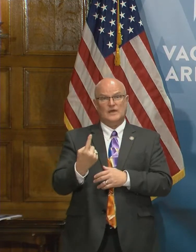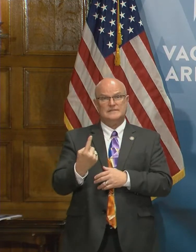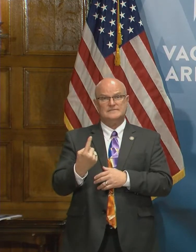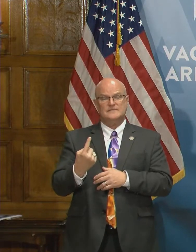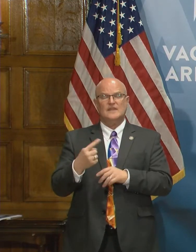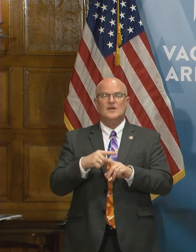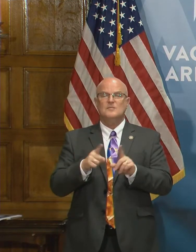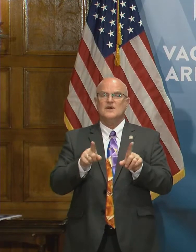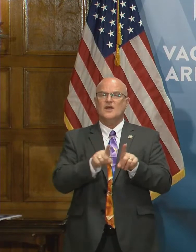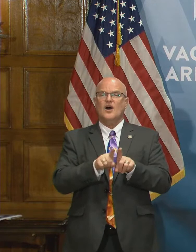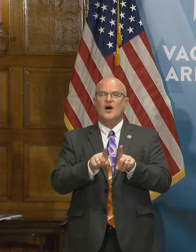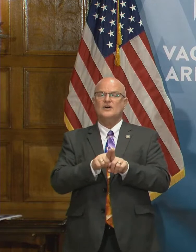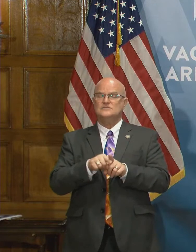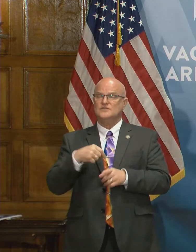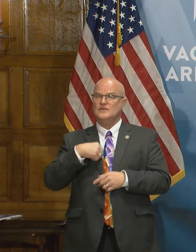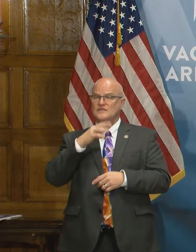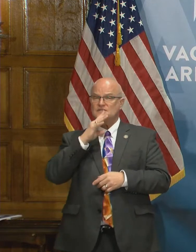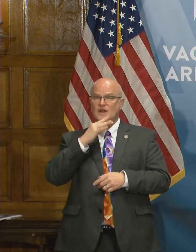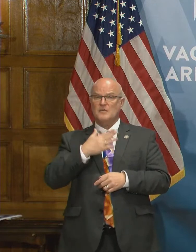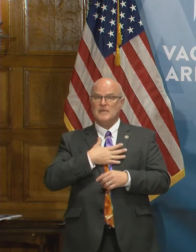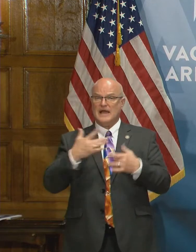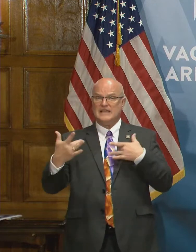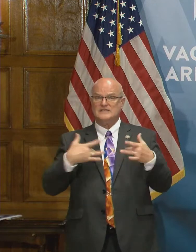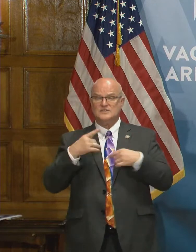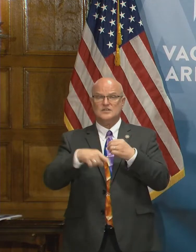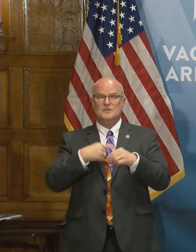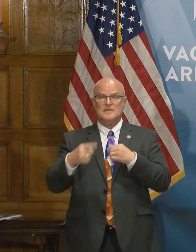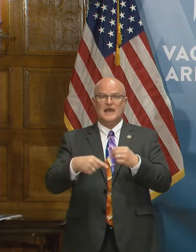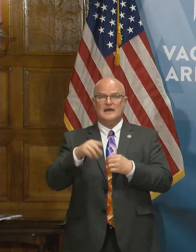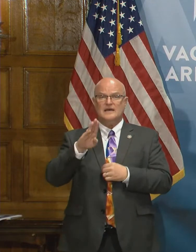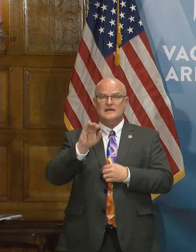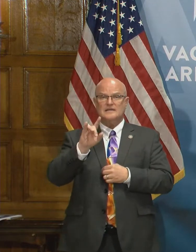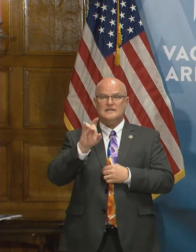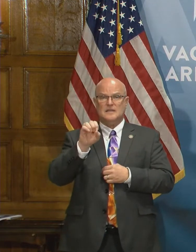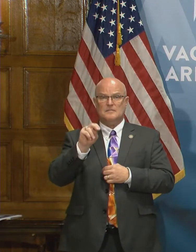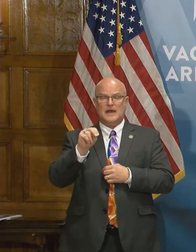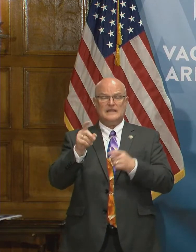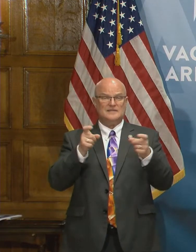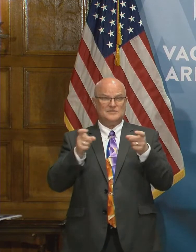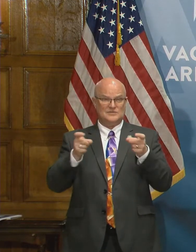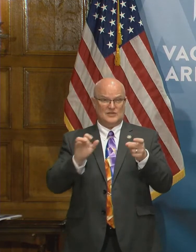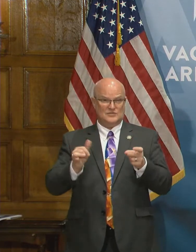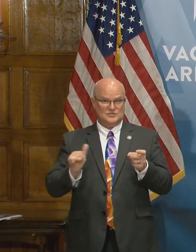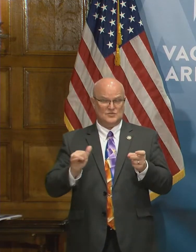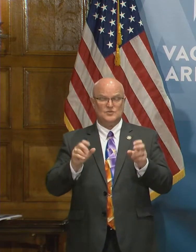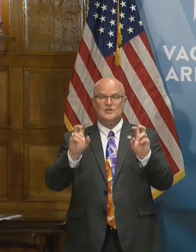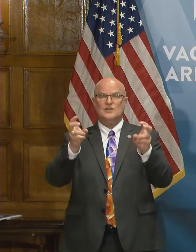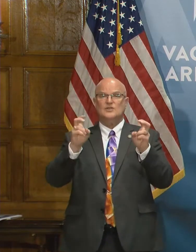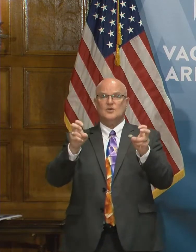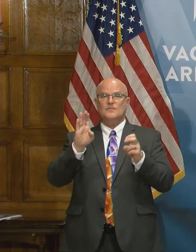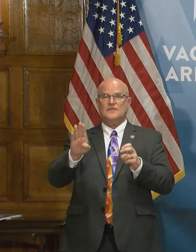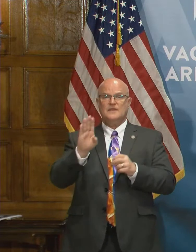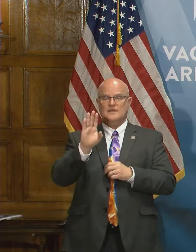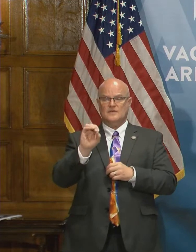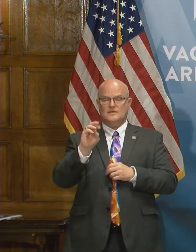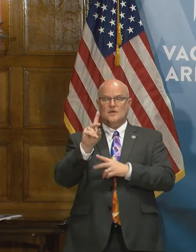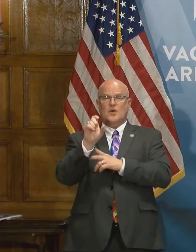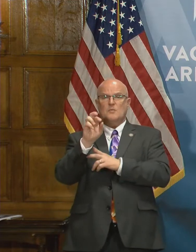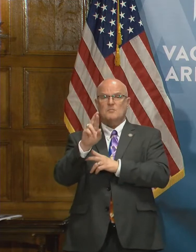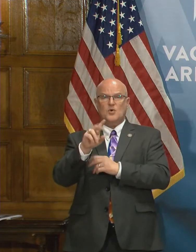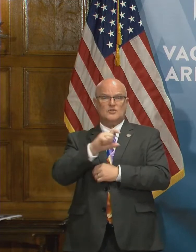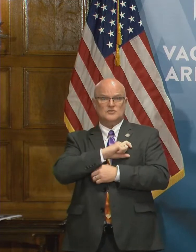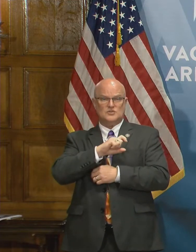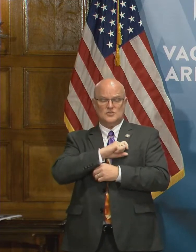but I've also articulated my concerns about the Biden administration. in terms of their border security